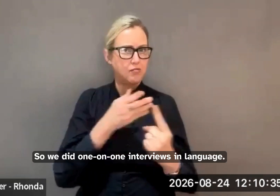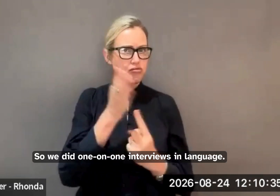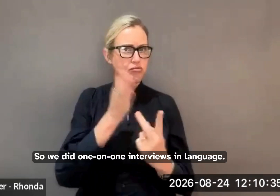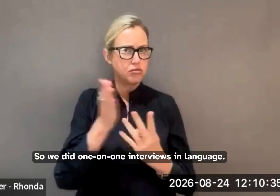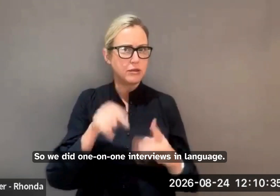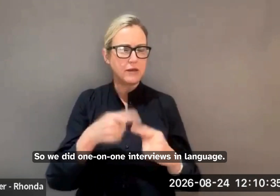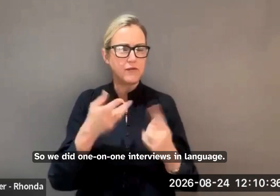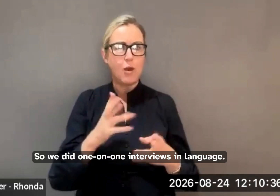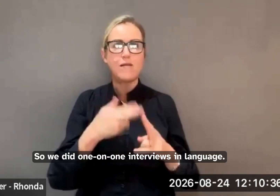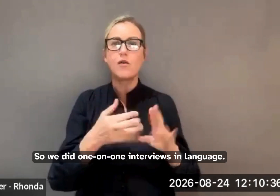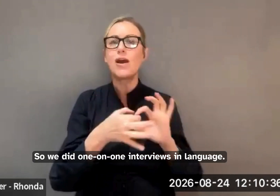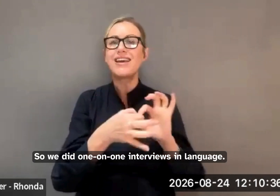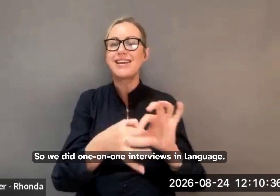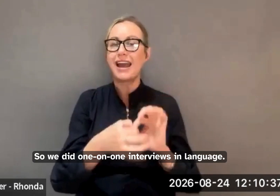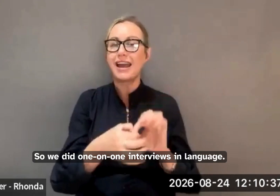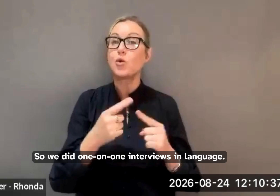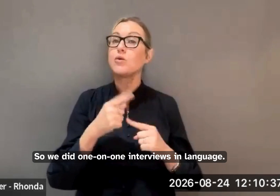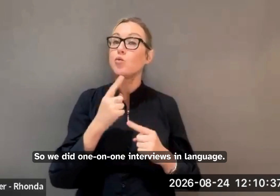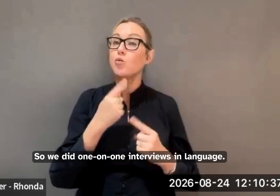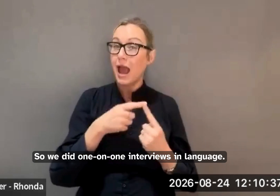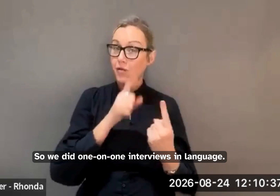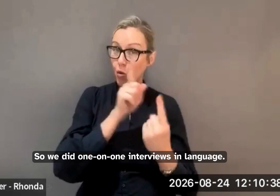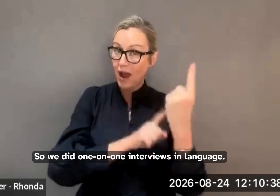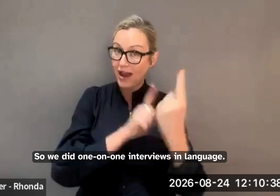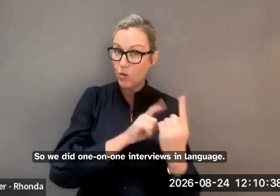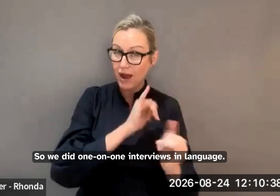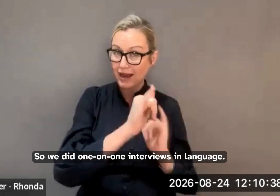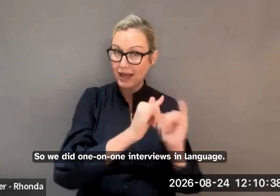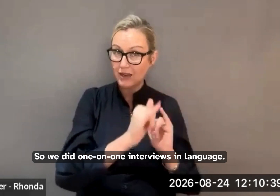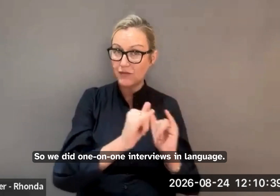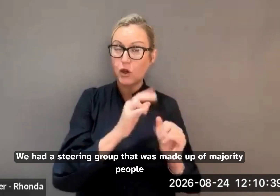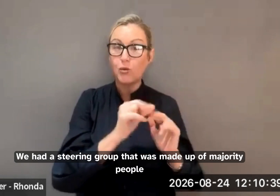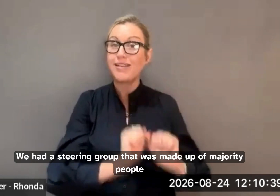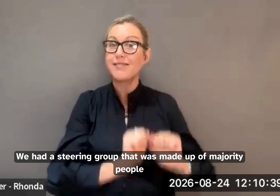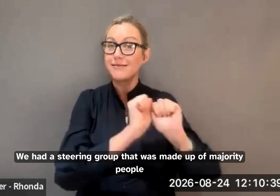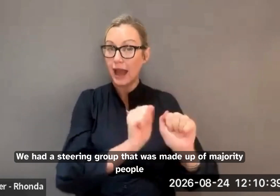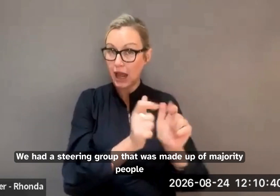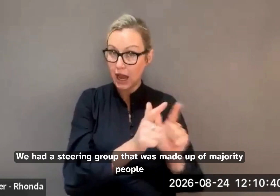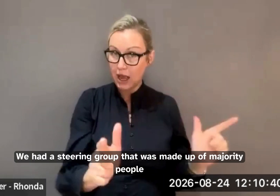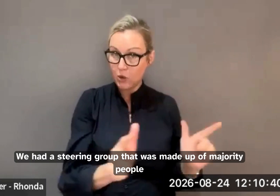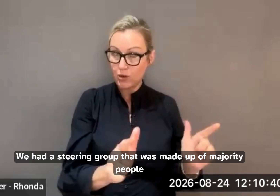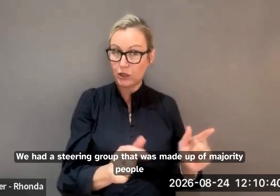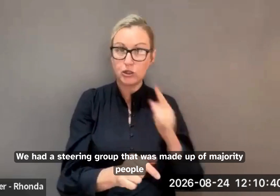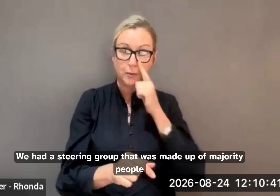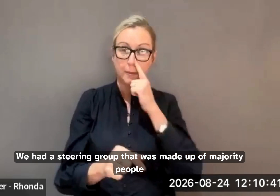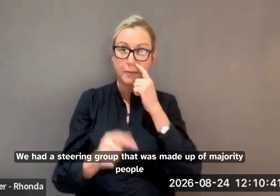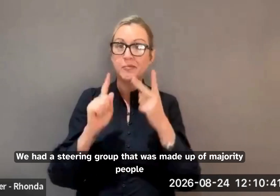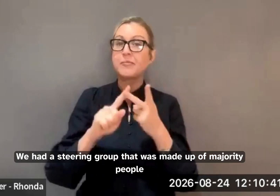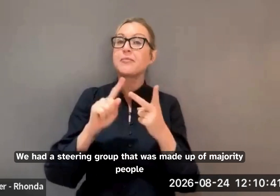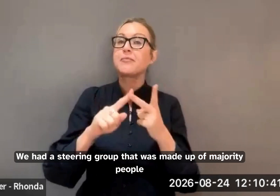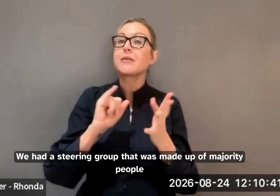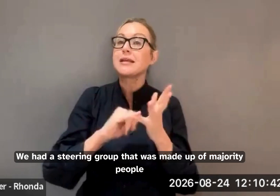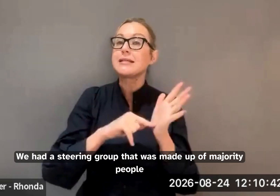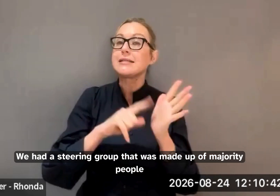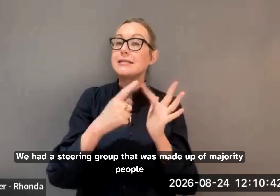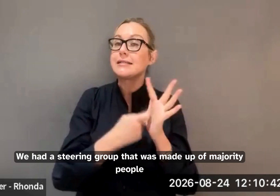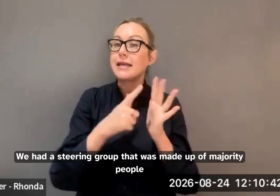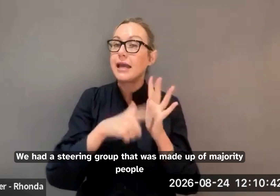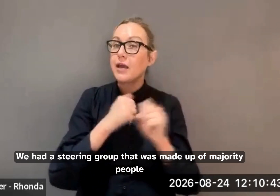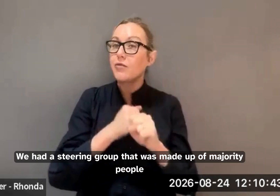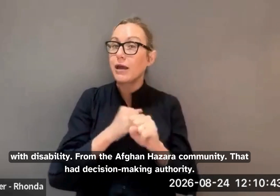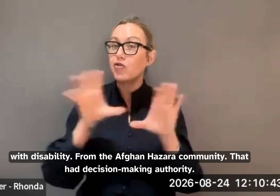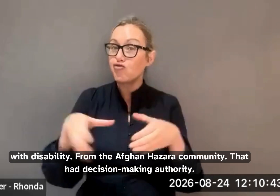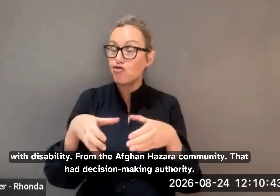we did one-on-one interviews in language. We had a steering group that was made up of